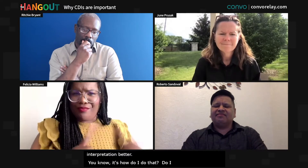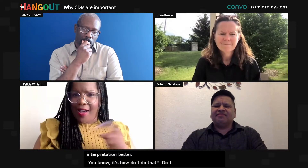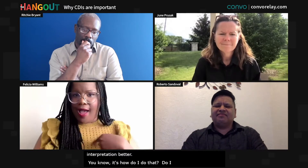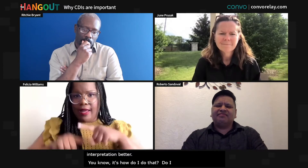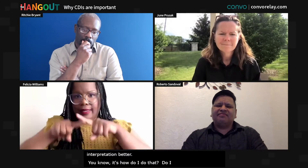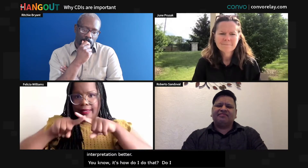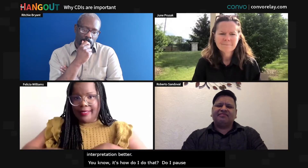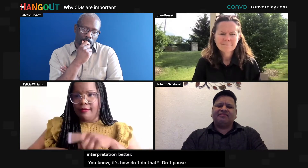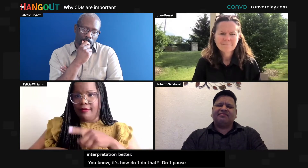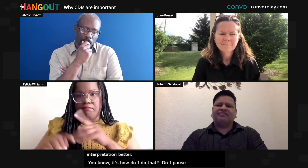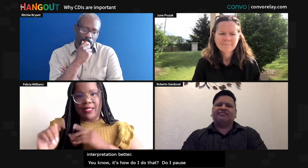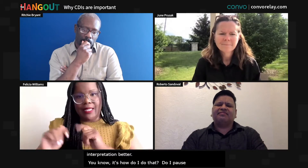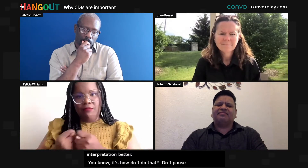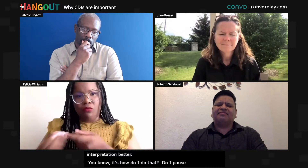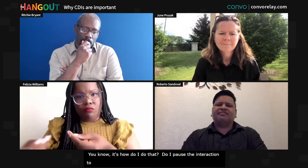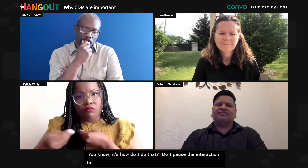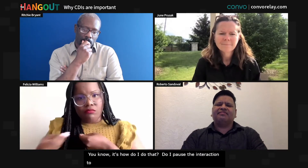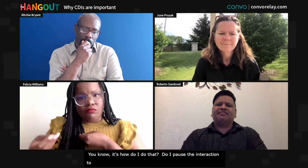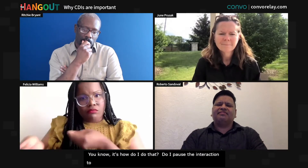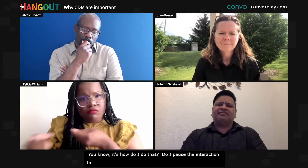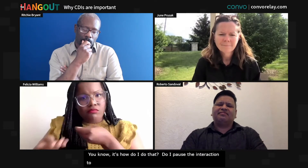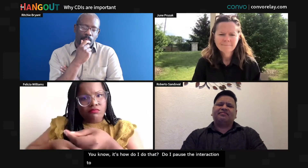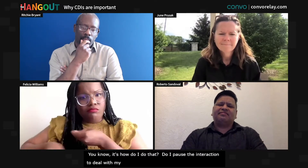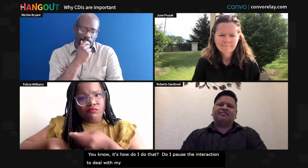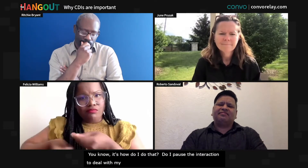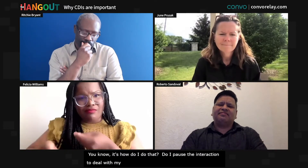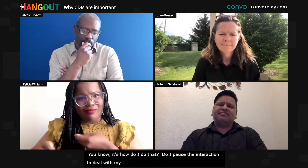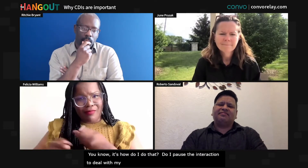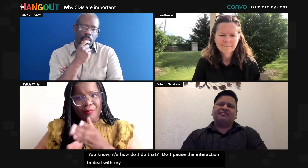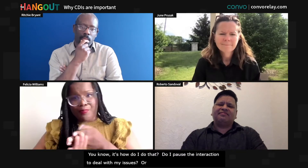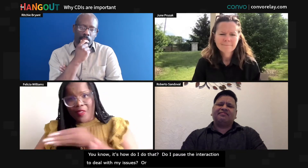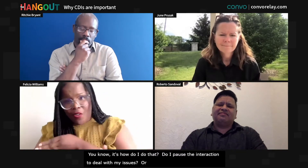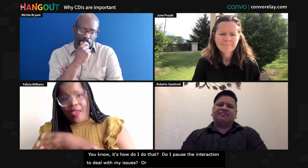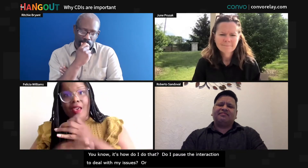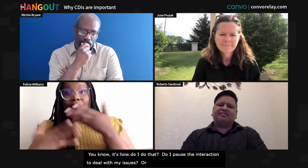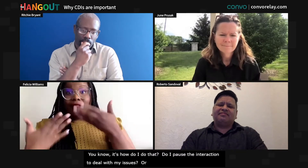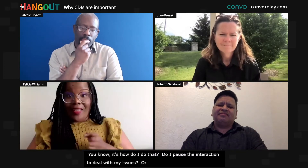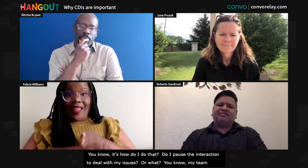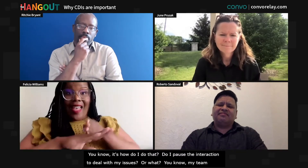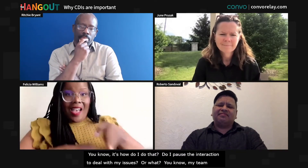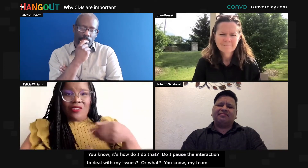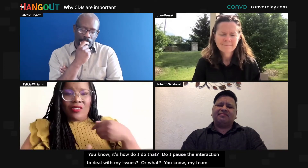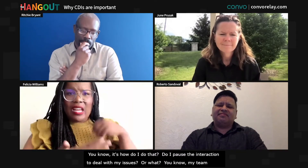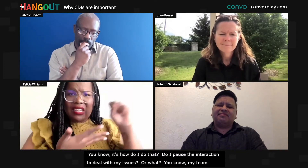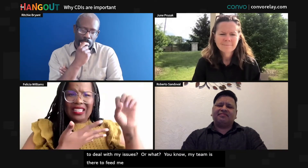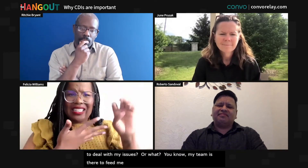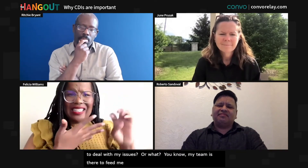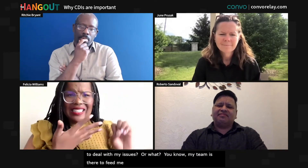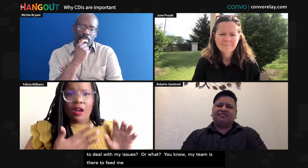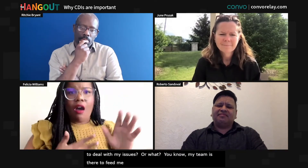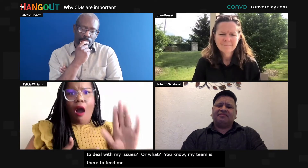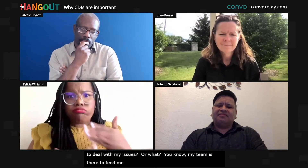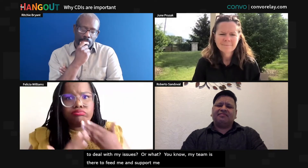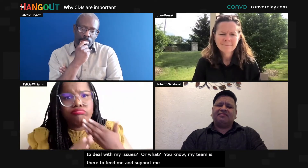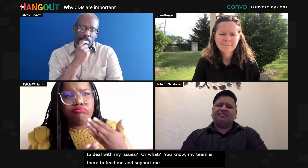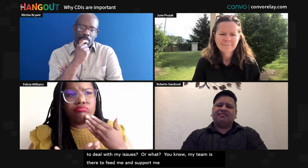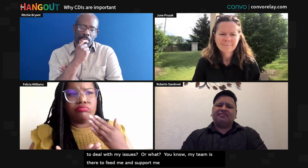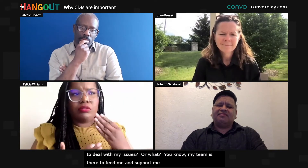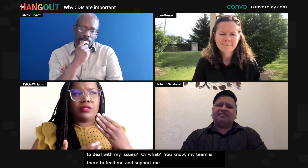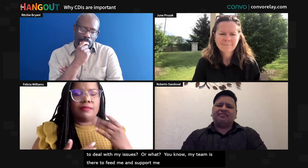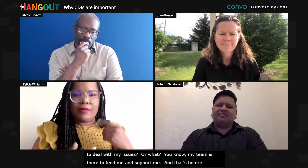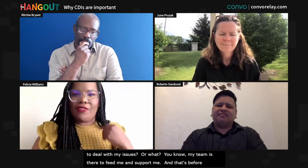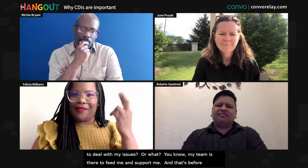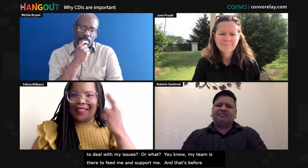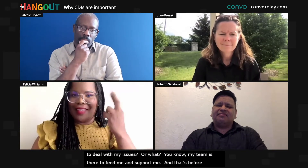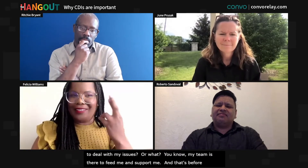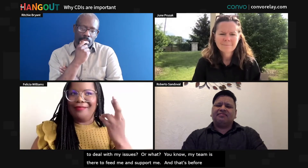deal with my issues or what? My team is there to feed me and support me and that's before. So afterwards